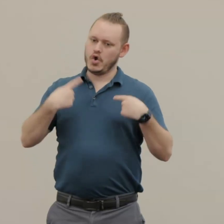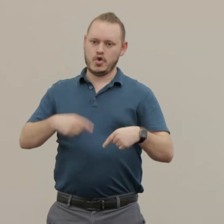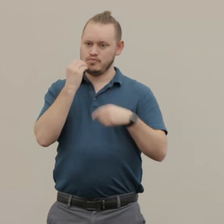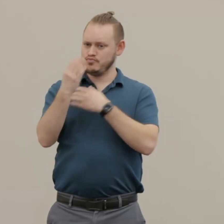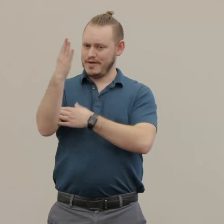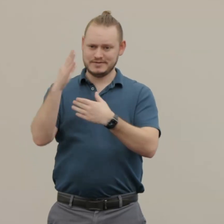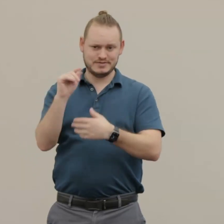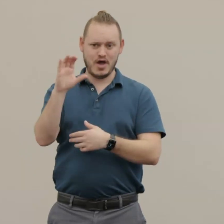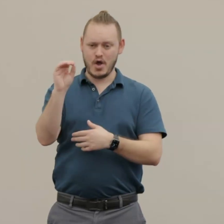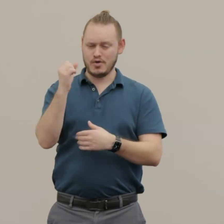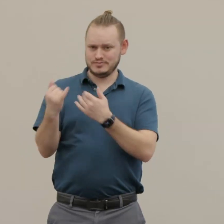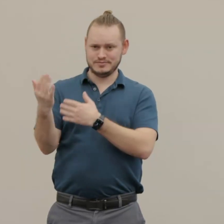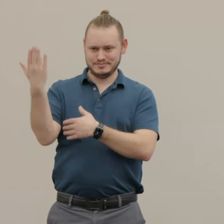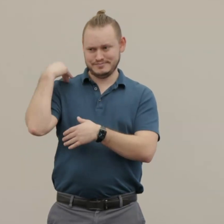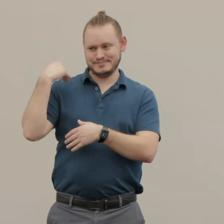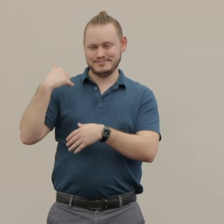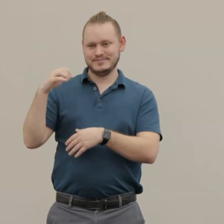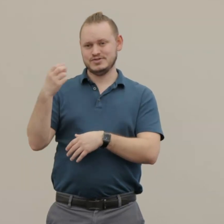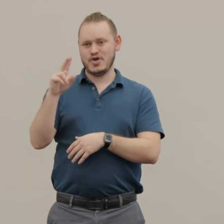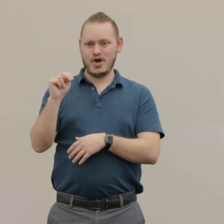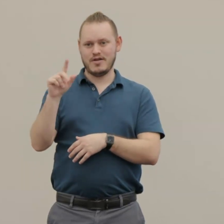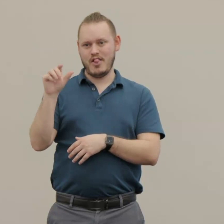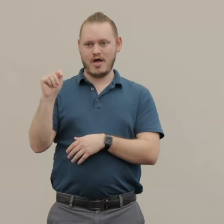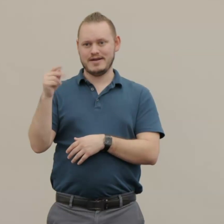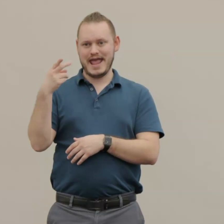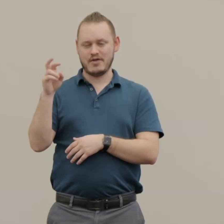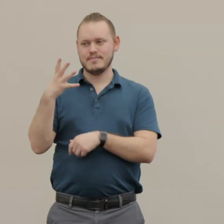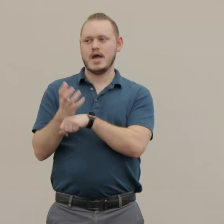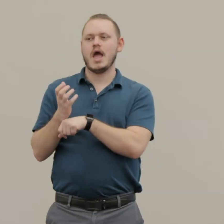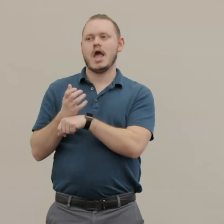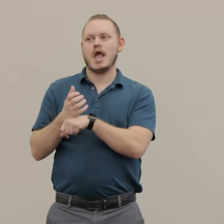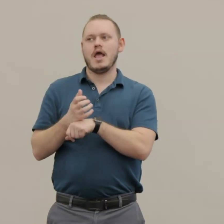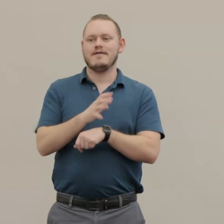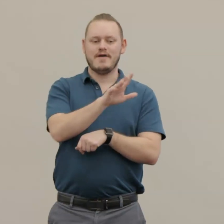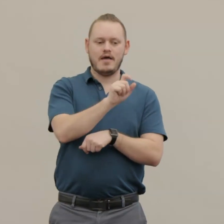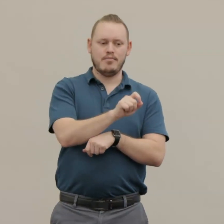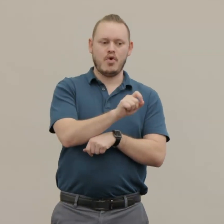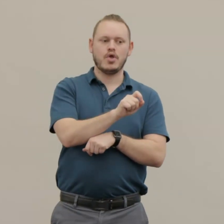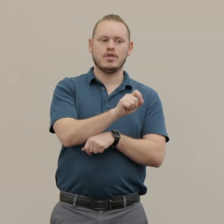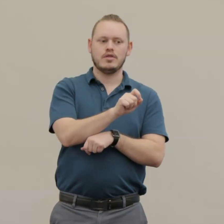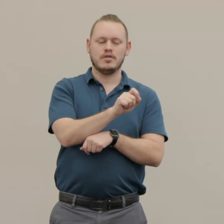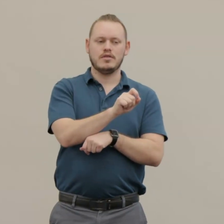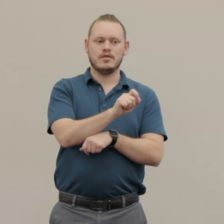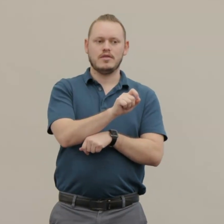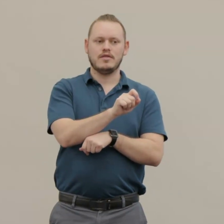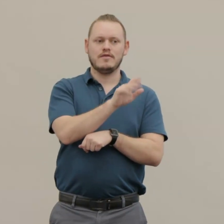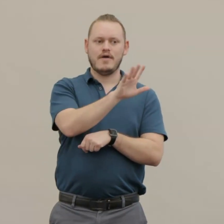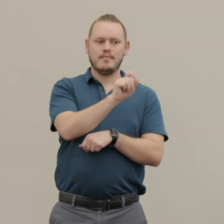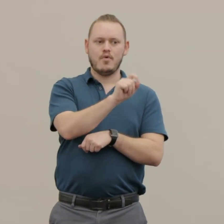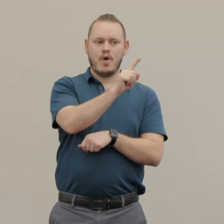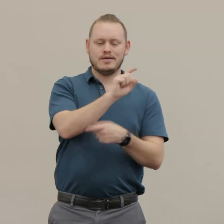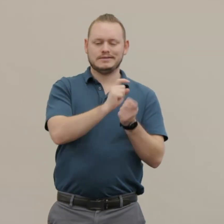breakfast tacos with Sean Lawton Henry, begging for her to move from 5.5 to